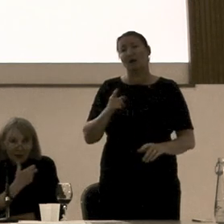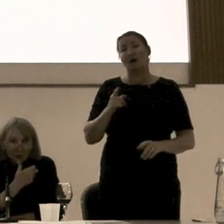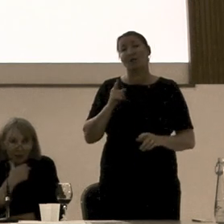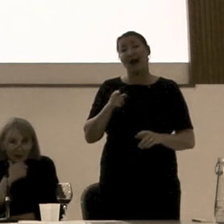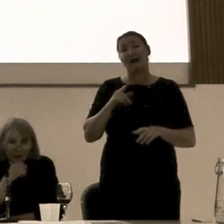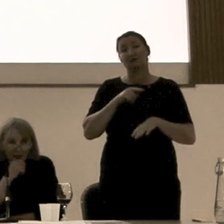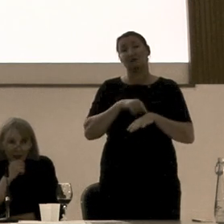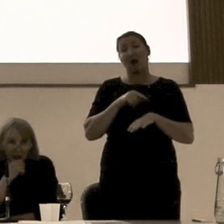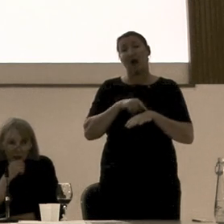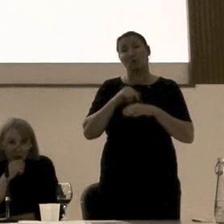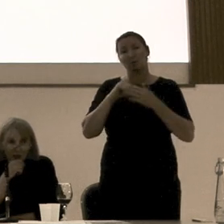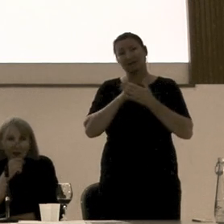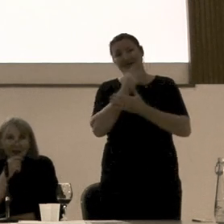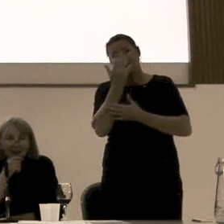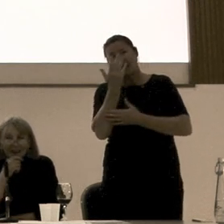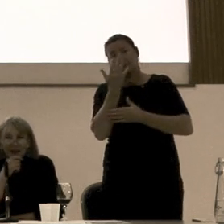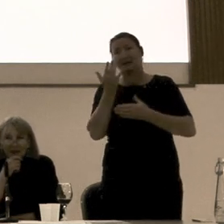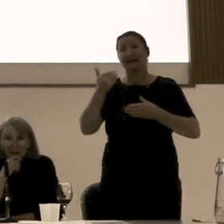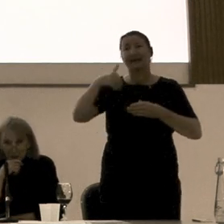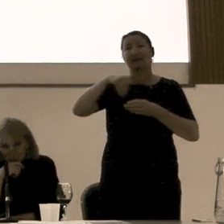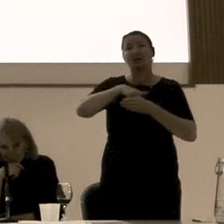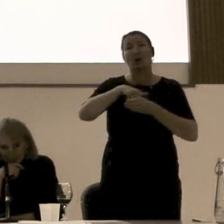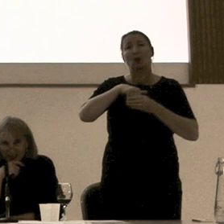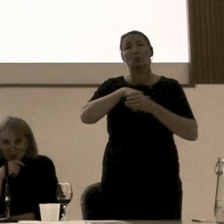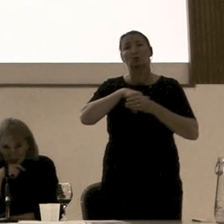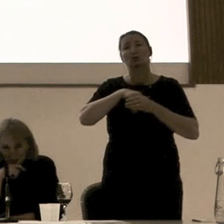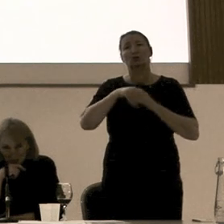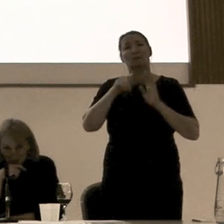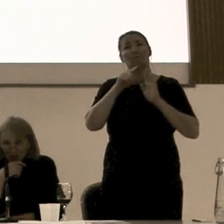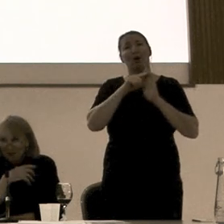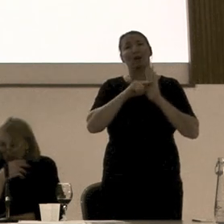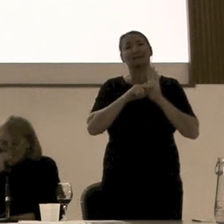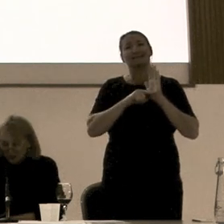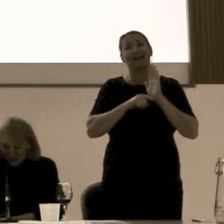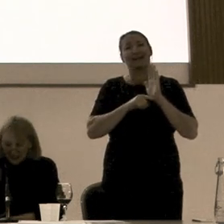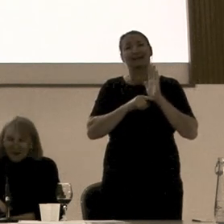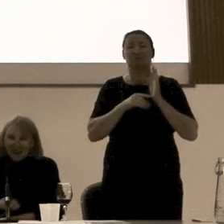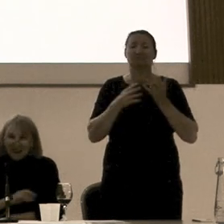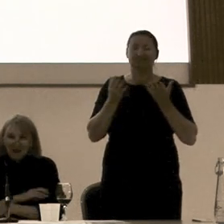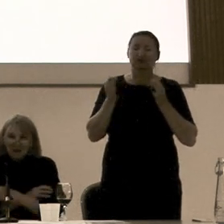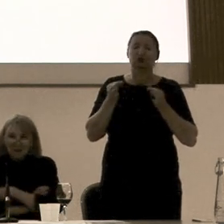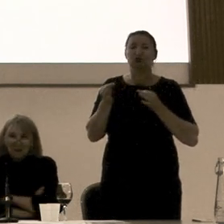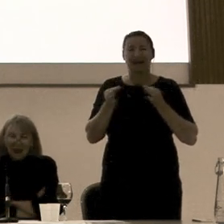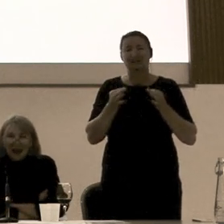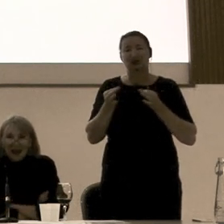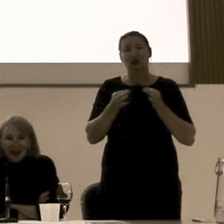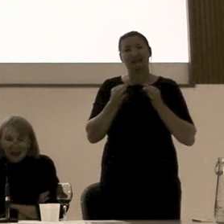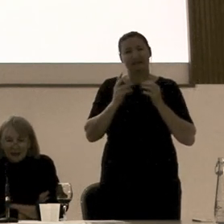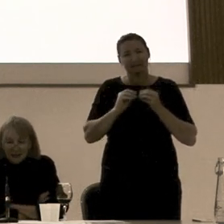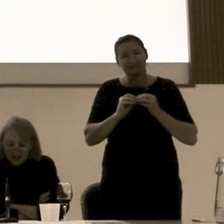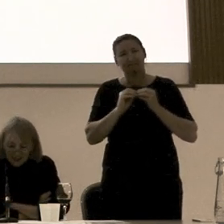of developing an inclusion policy, strategy, whatever you call it.